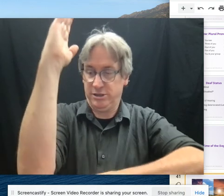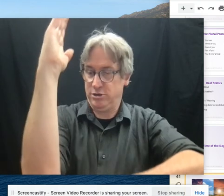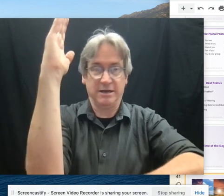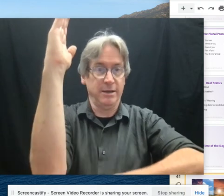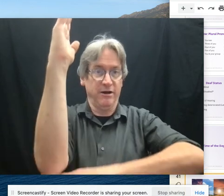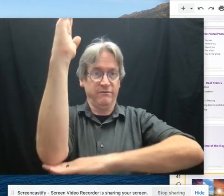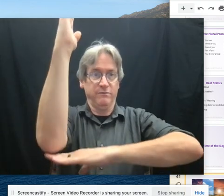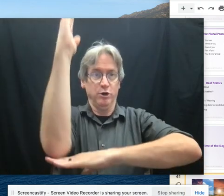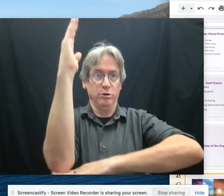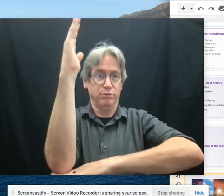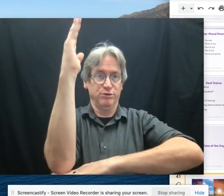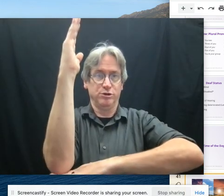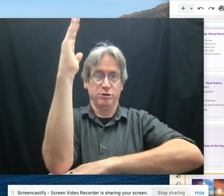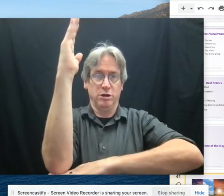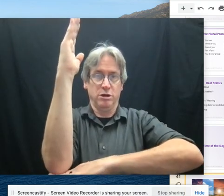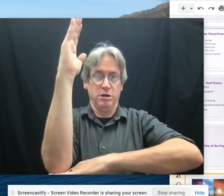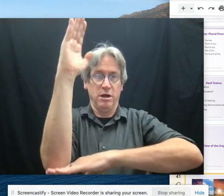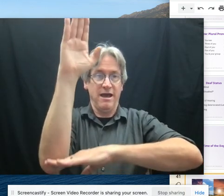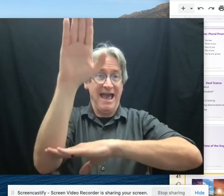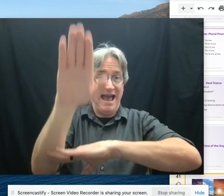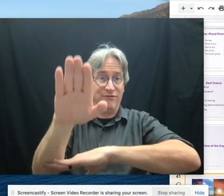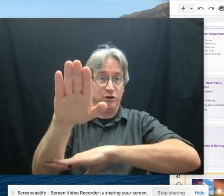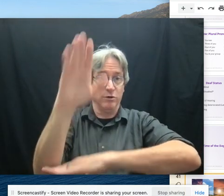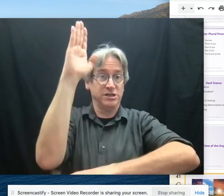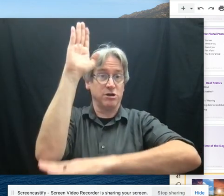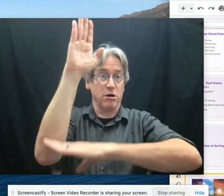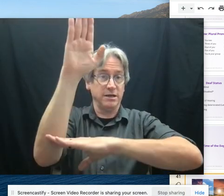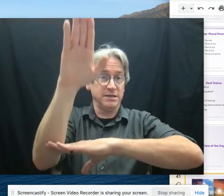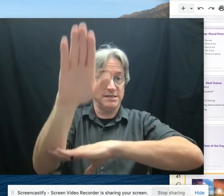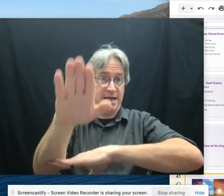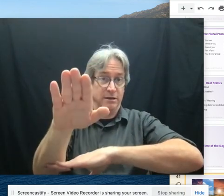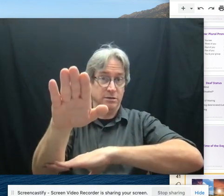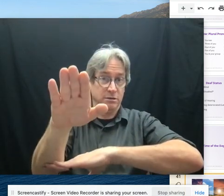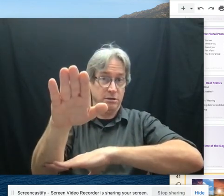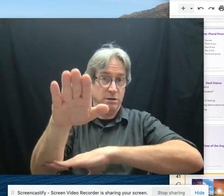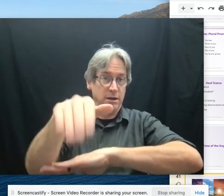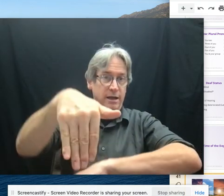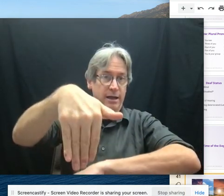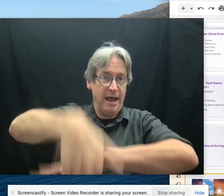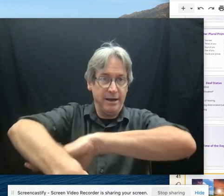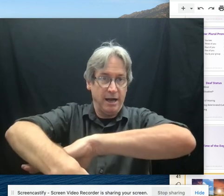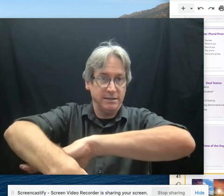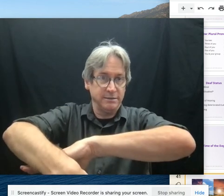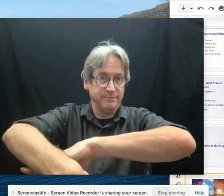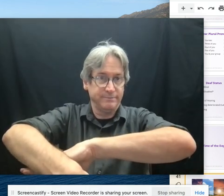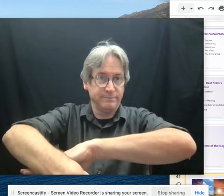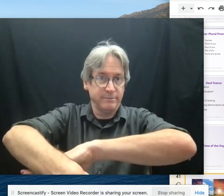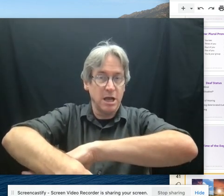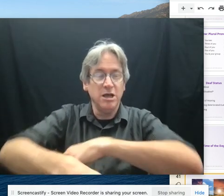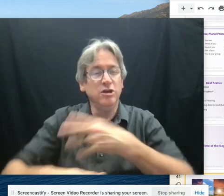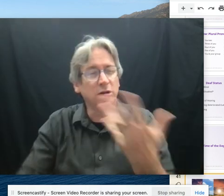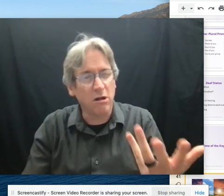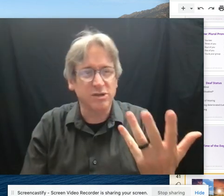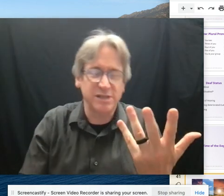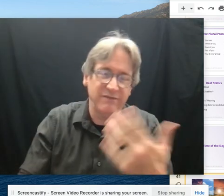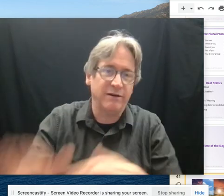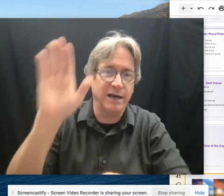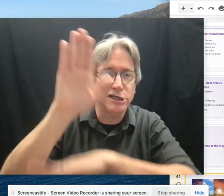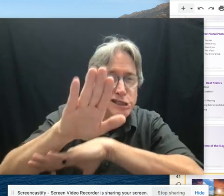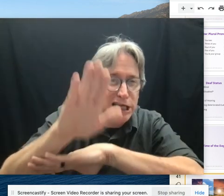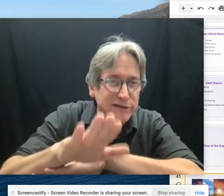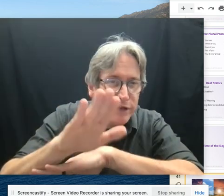Noon, it's directly above, noon. Afternoon, it's starting to descend. And night. You'll also